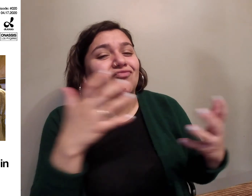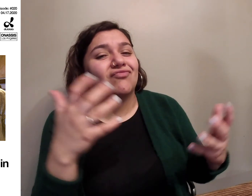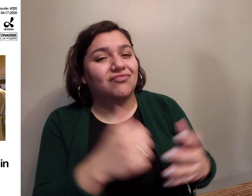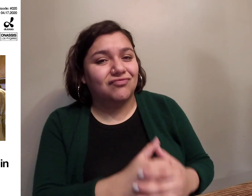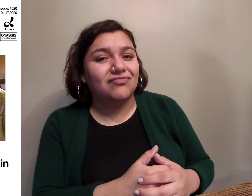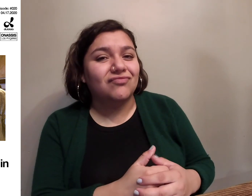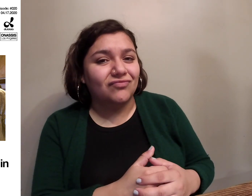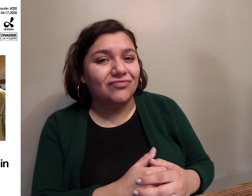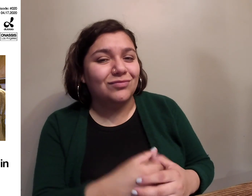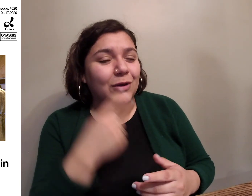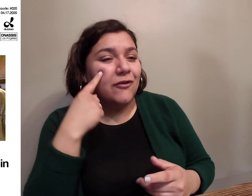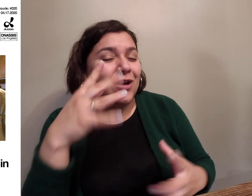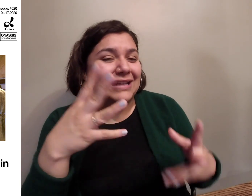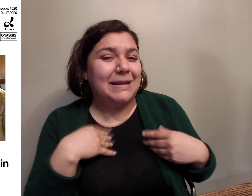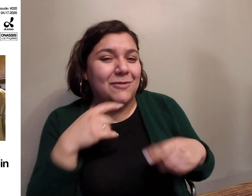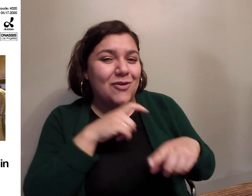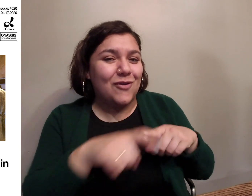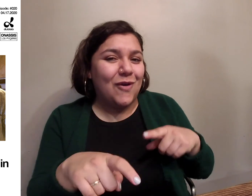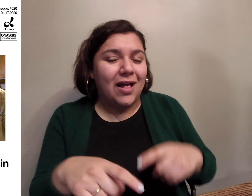Paul, call.